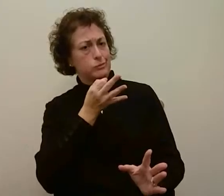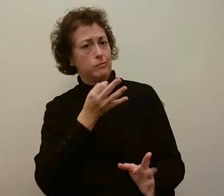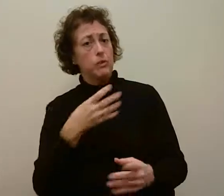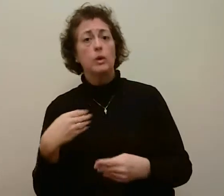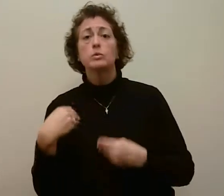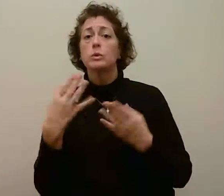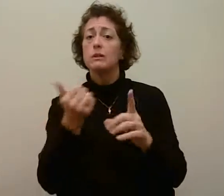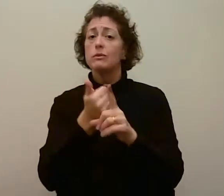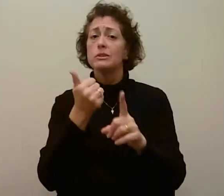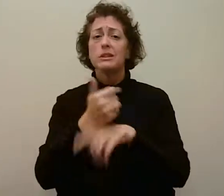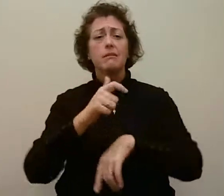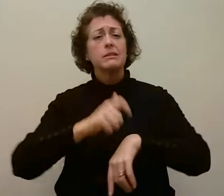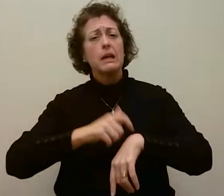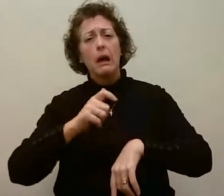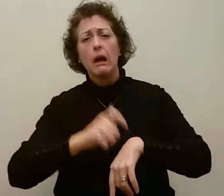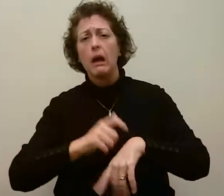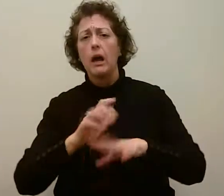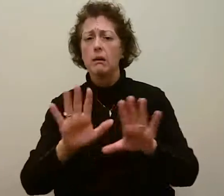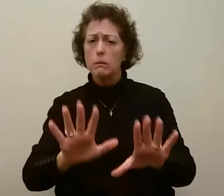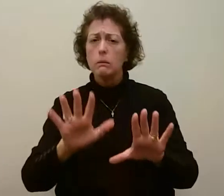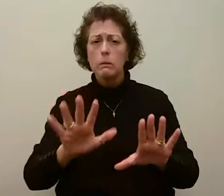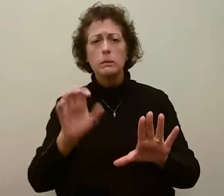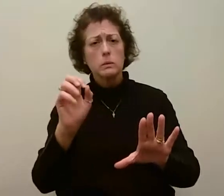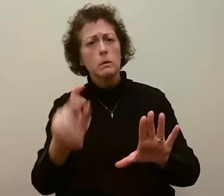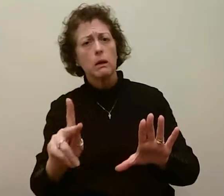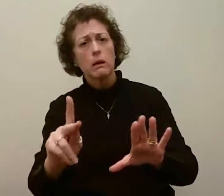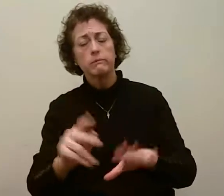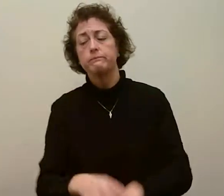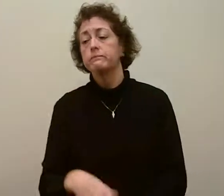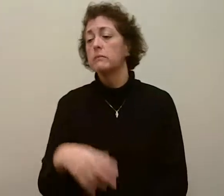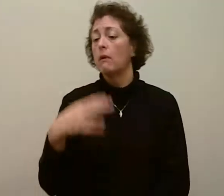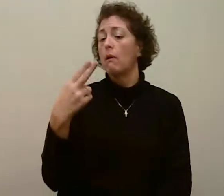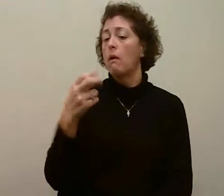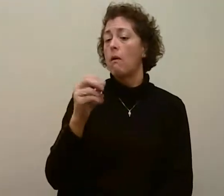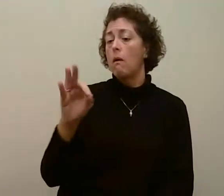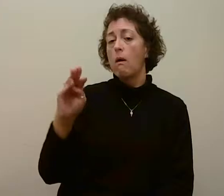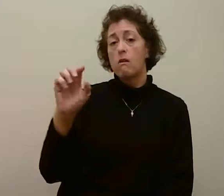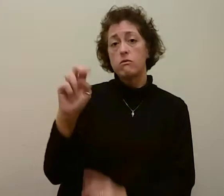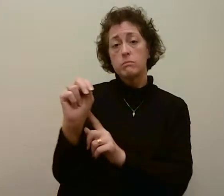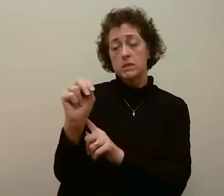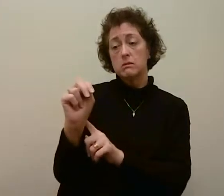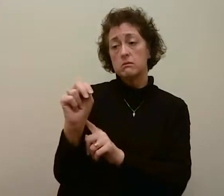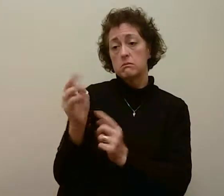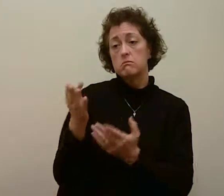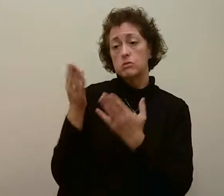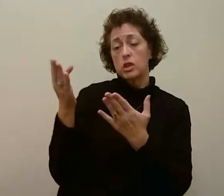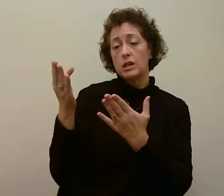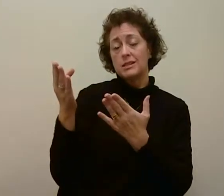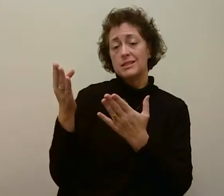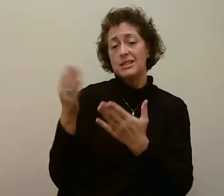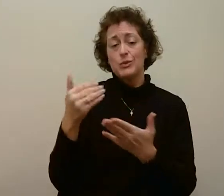time. Now Hoffman suggests that basically the novices move through very predictable stages in their